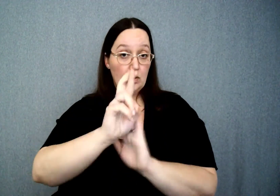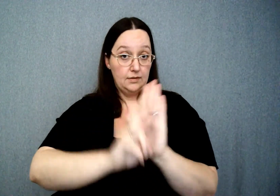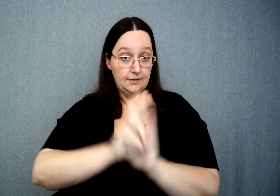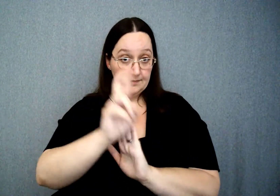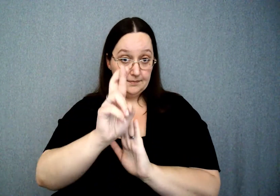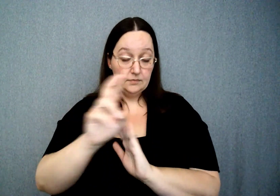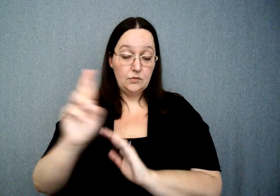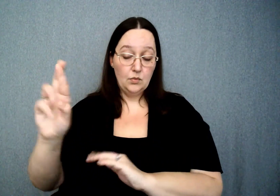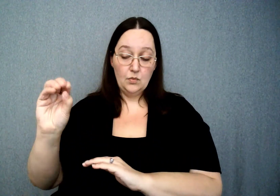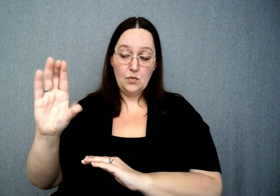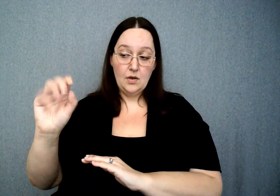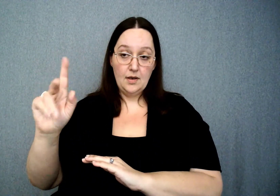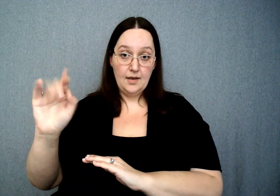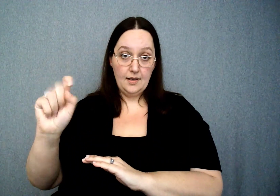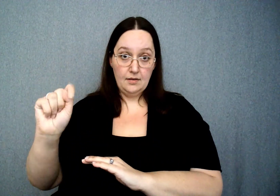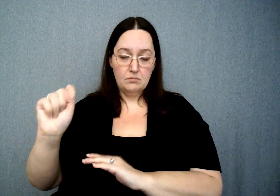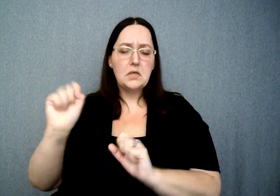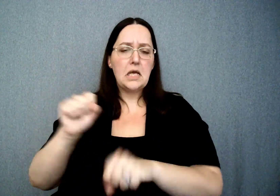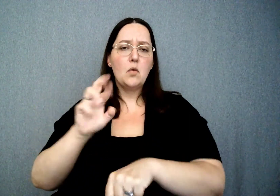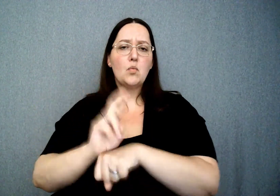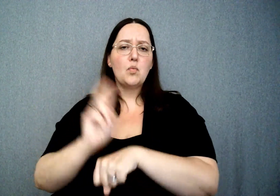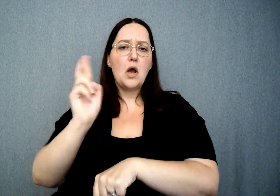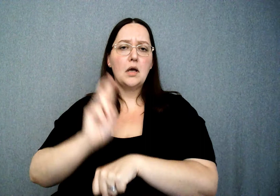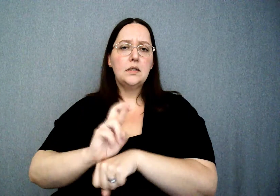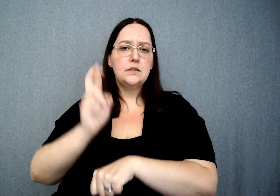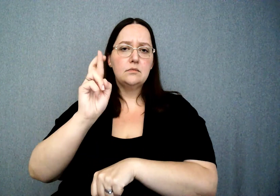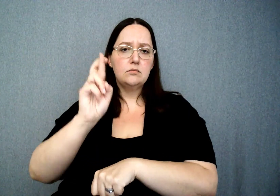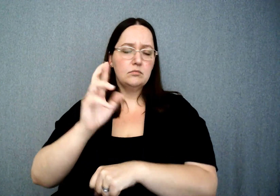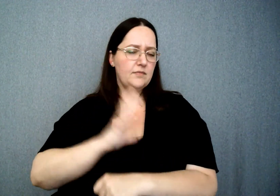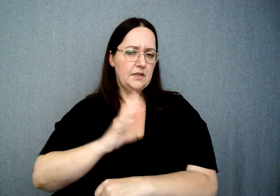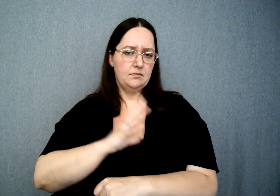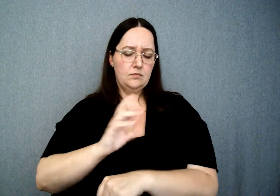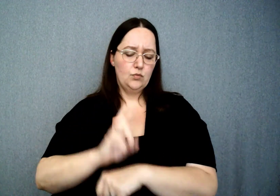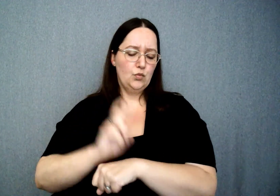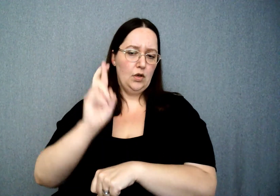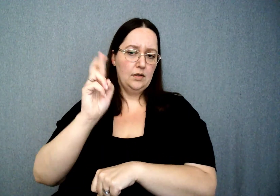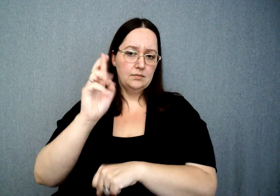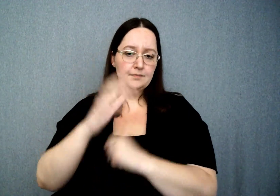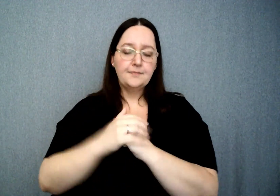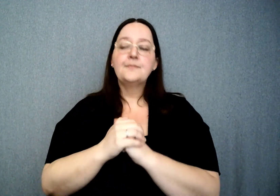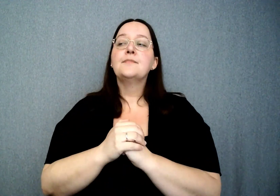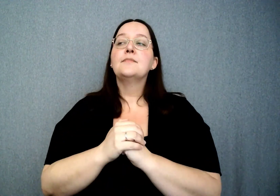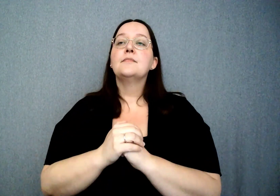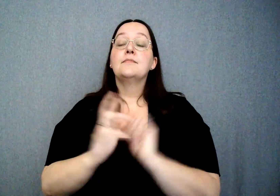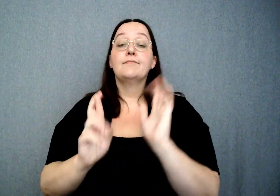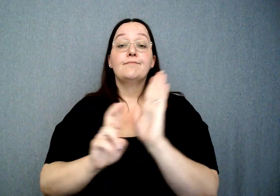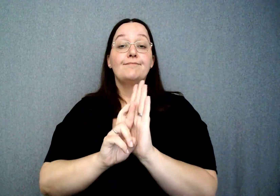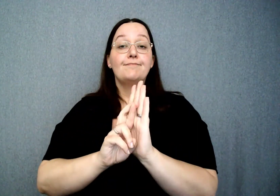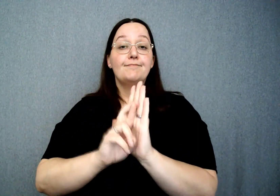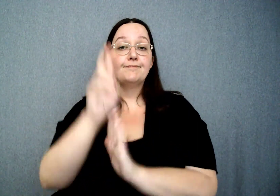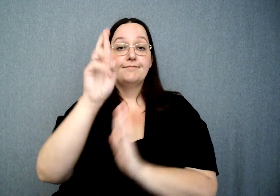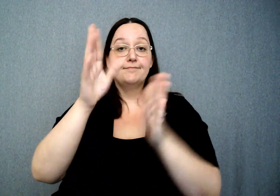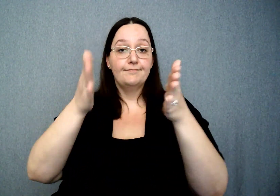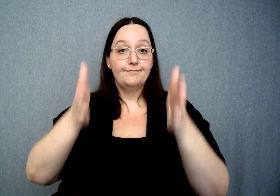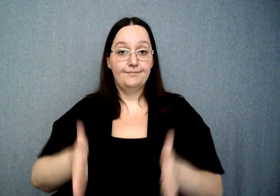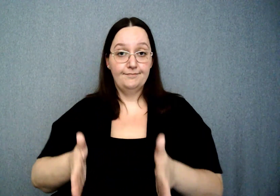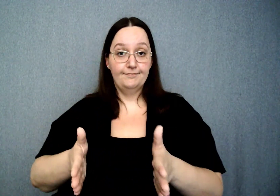R going up vertically. You can also have this coming off of an S, which is fine, rocket. Now add the